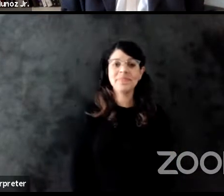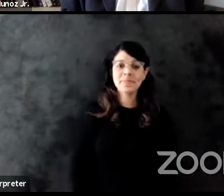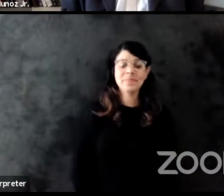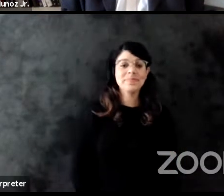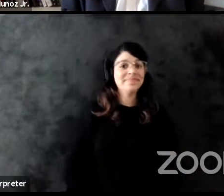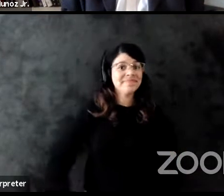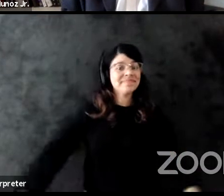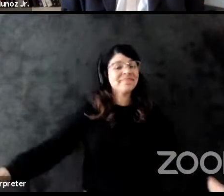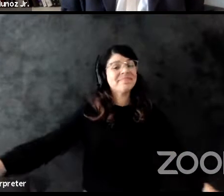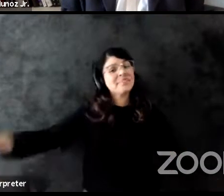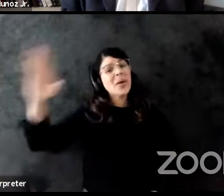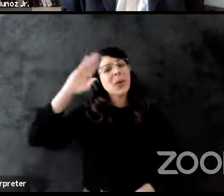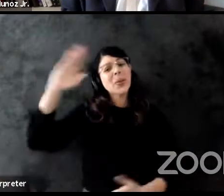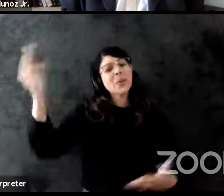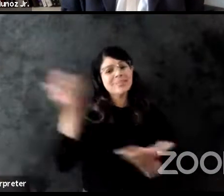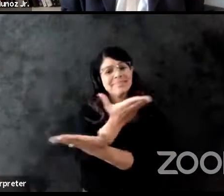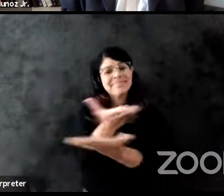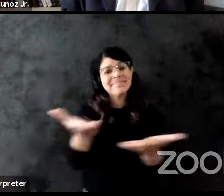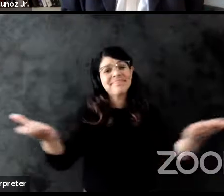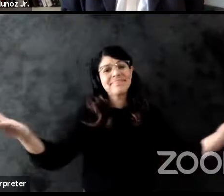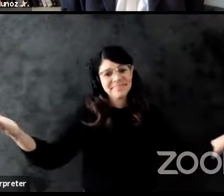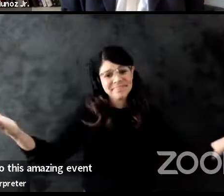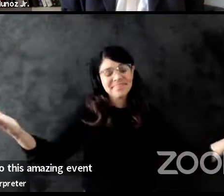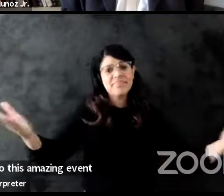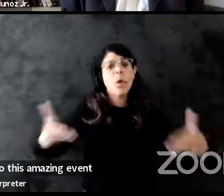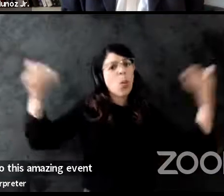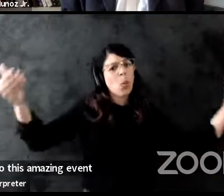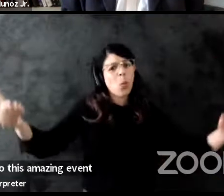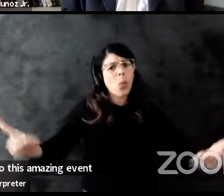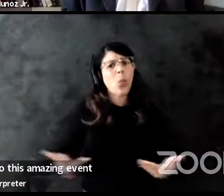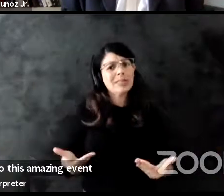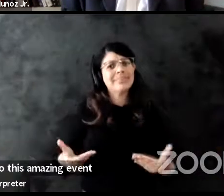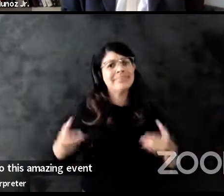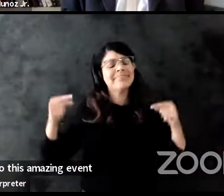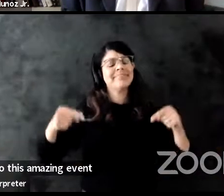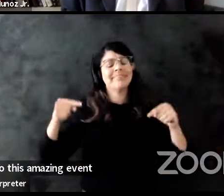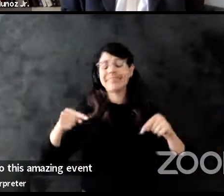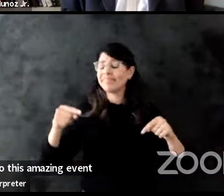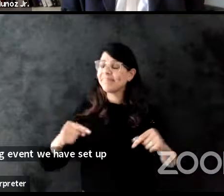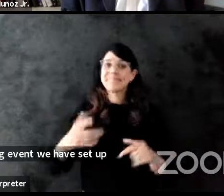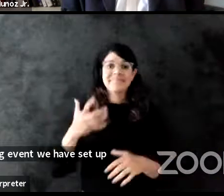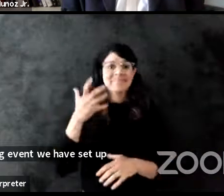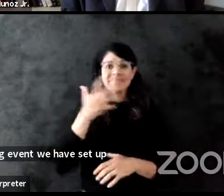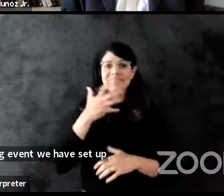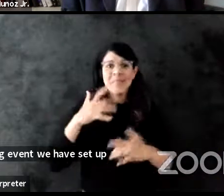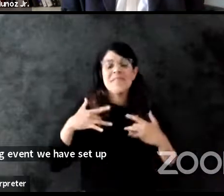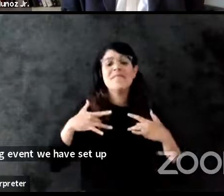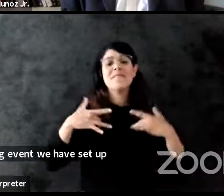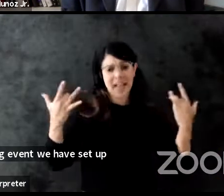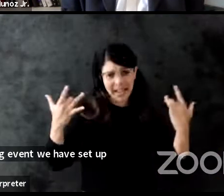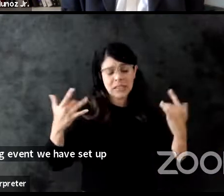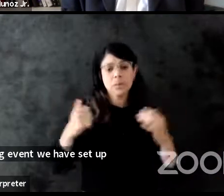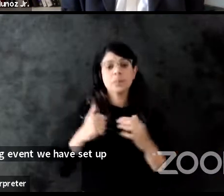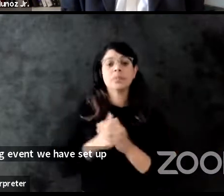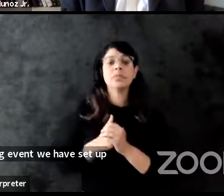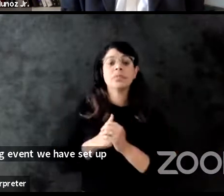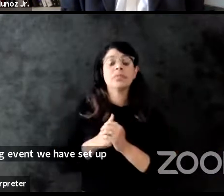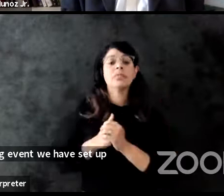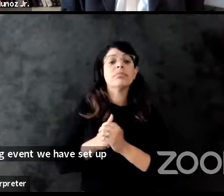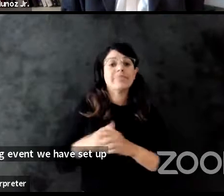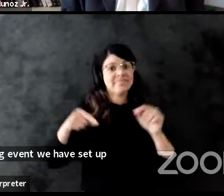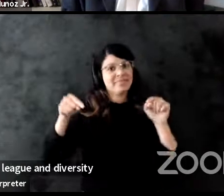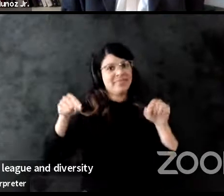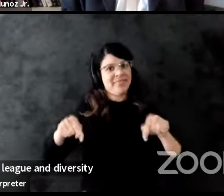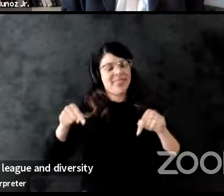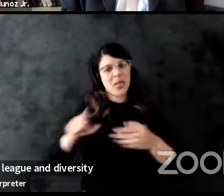Greetings, everyone, and welcome to this amazing event we have set up for you. For this portion of our Multicultural Week and